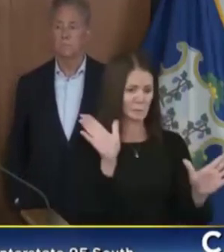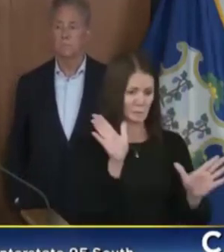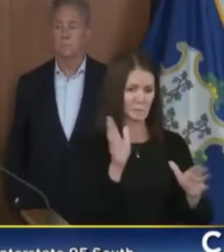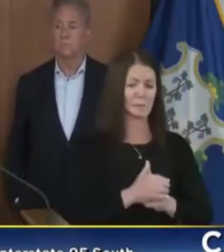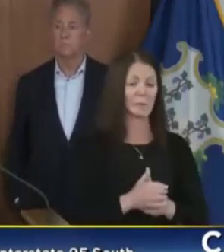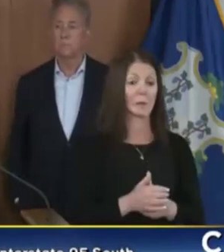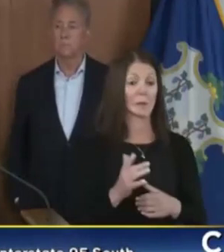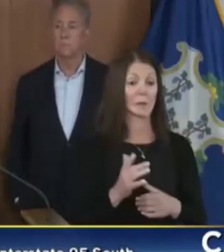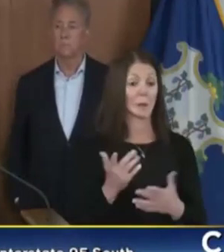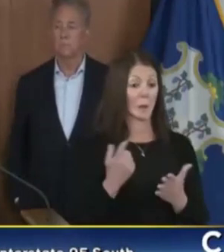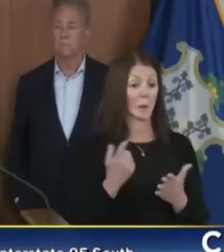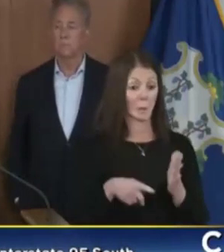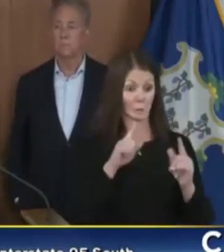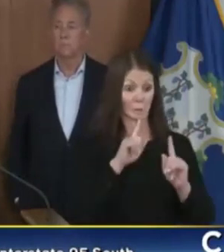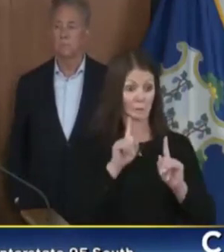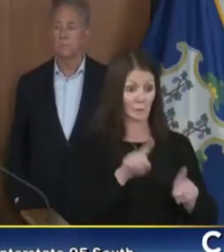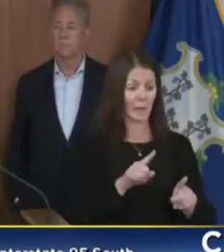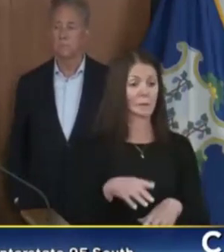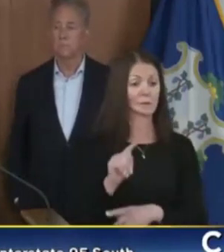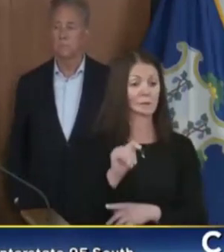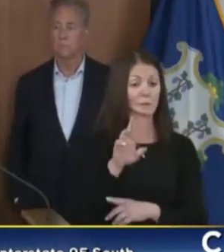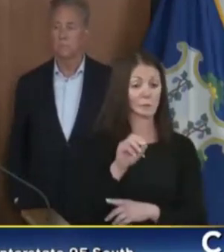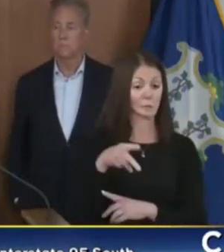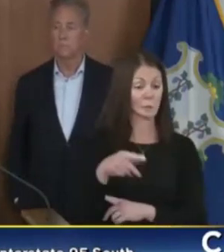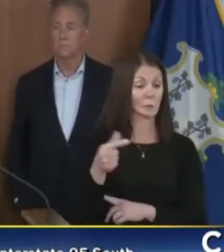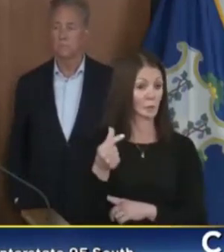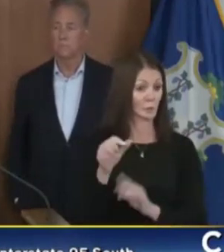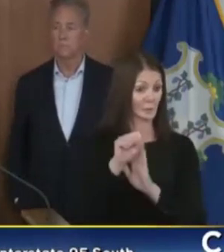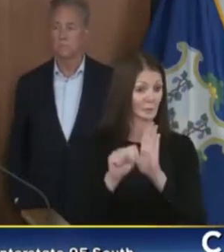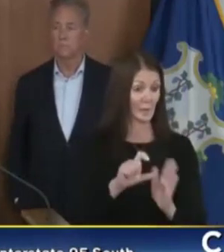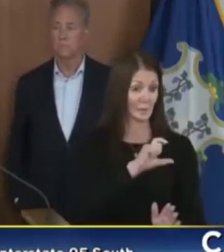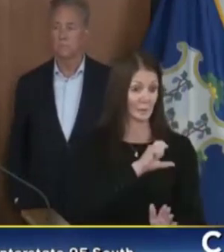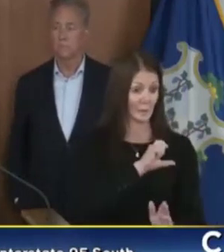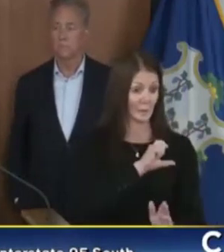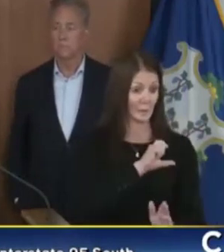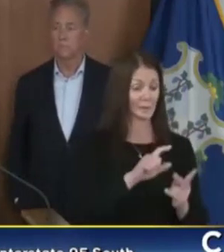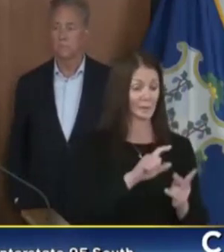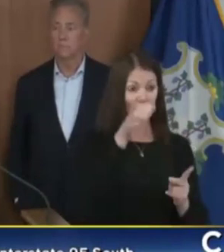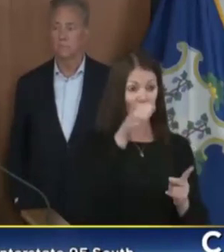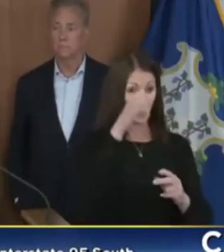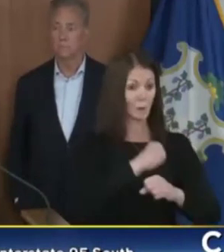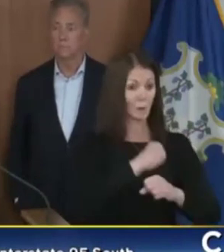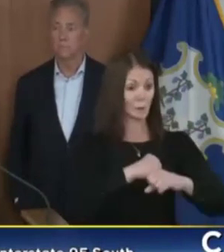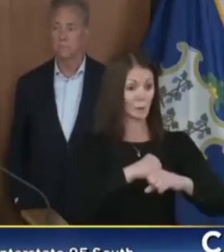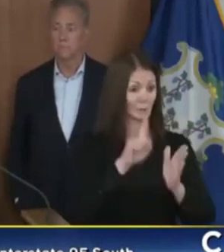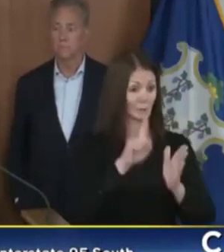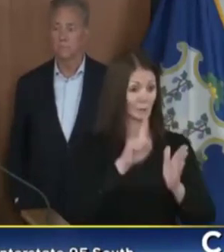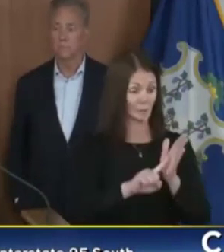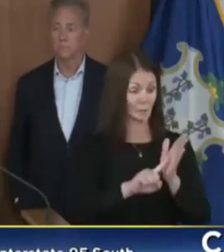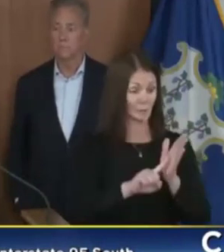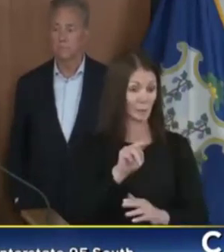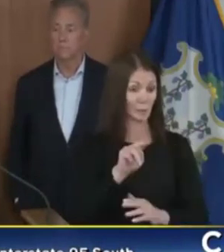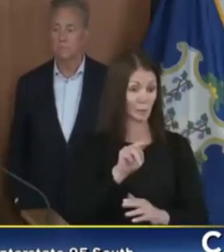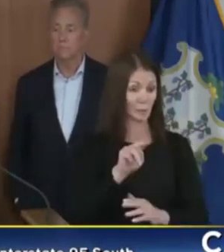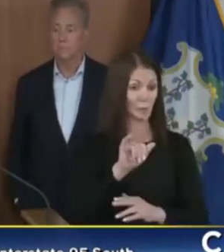Our response involved troopers from Troop G, the Fire and Explosive Investigative Unit, FEIU,